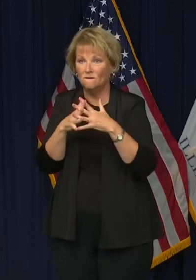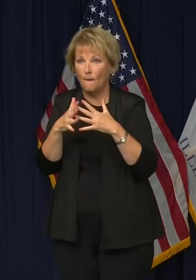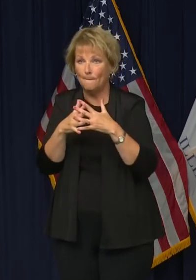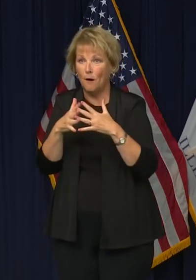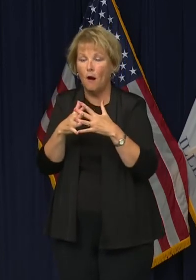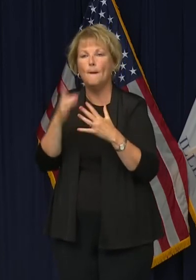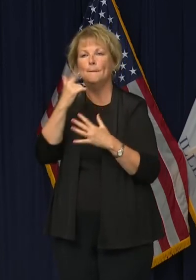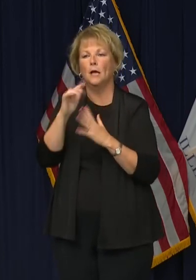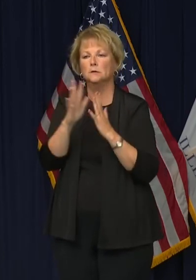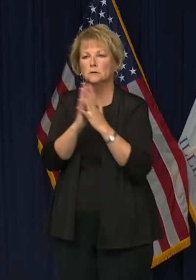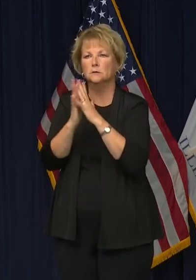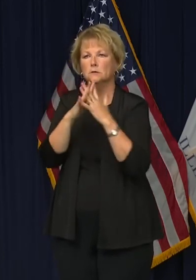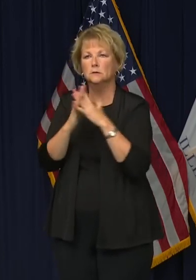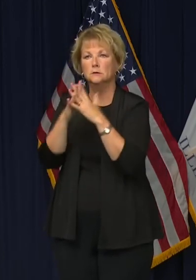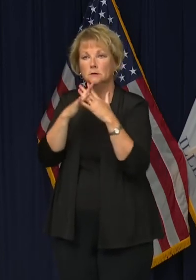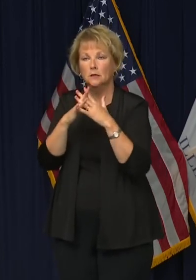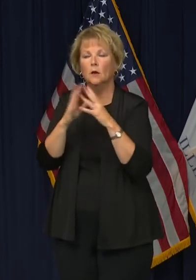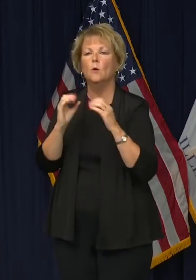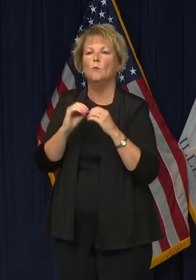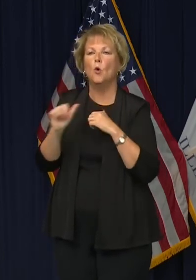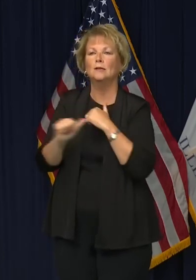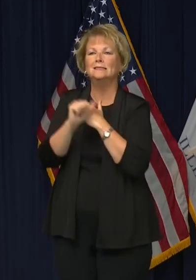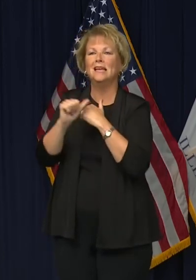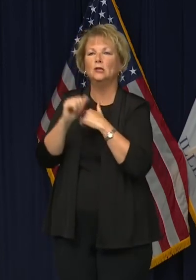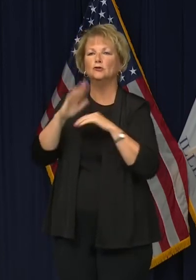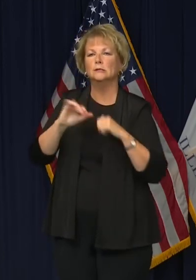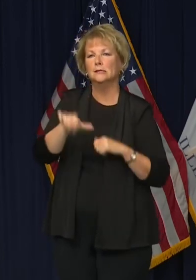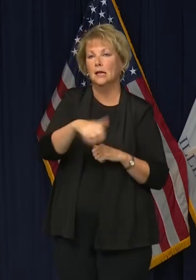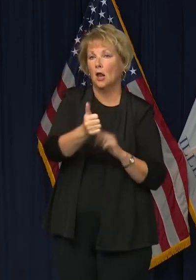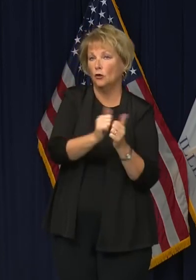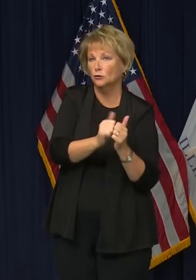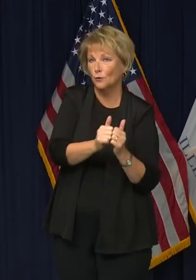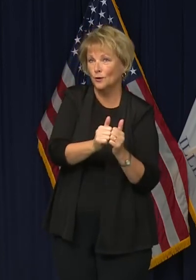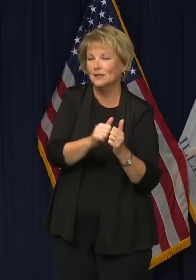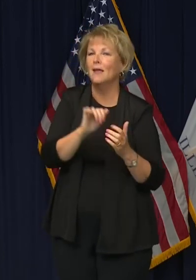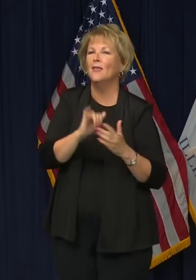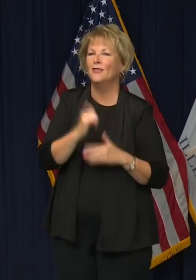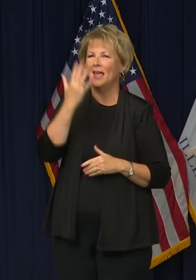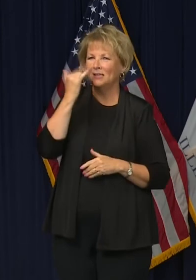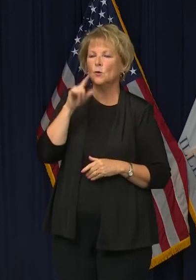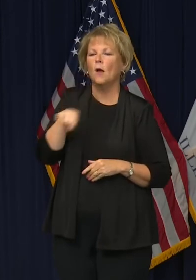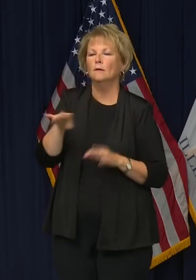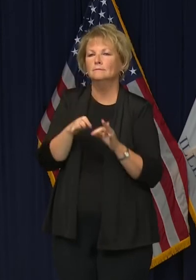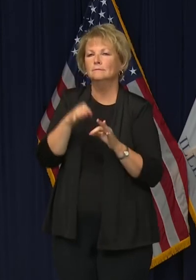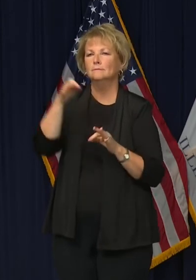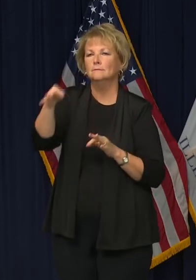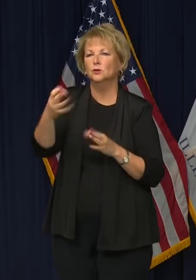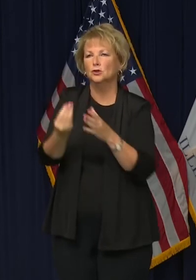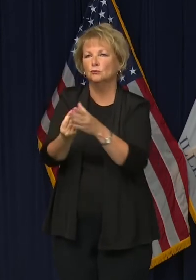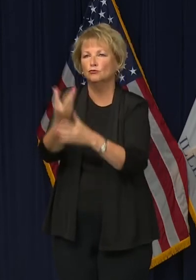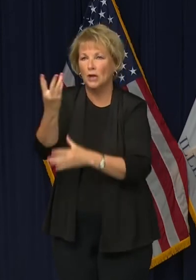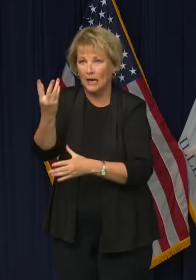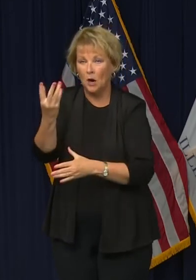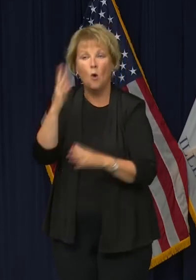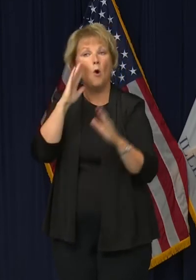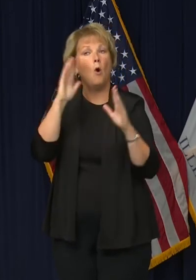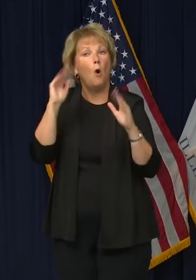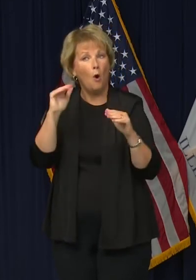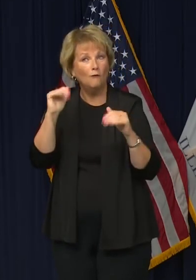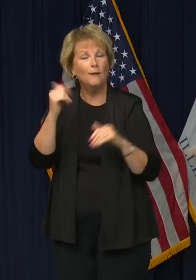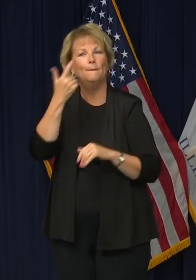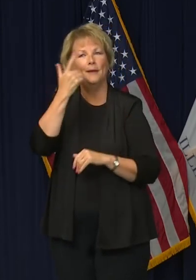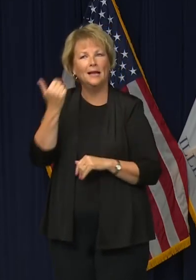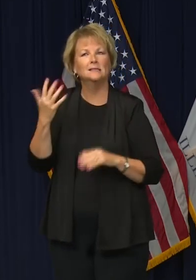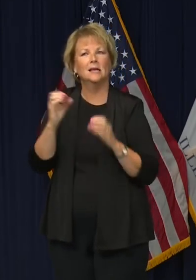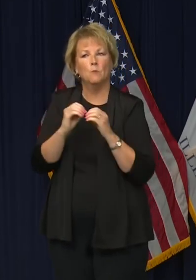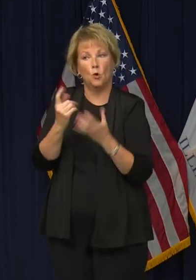high contact sport, is more dangerous than other sports, and that's why they'll be able to play in the spring. Hopefully because we'll